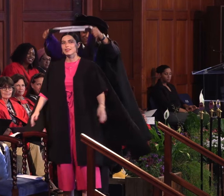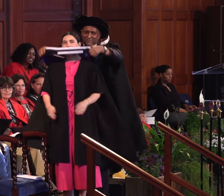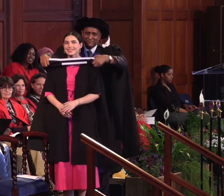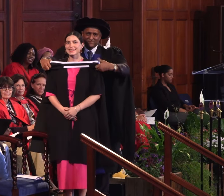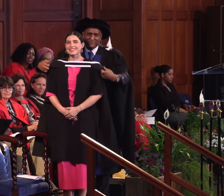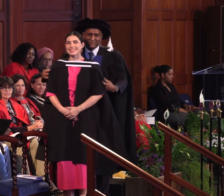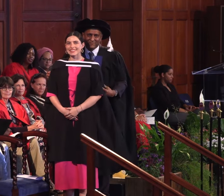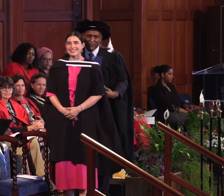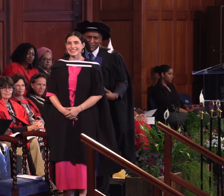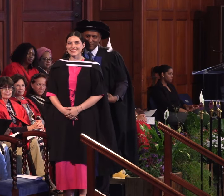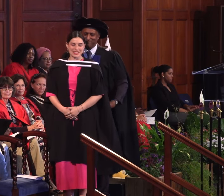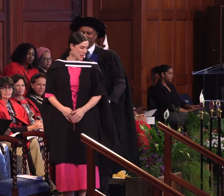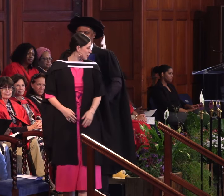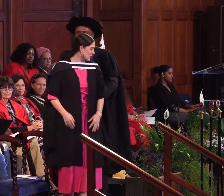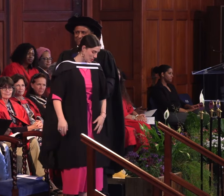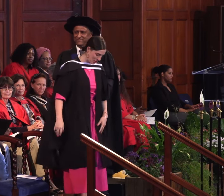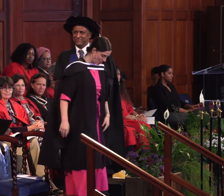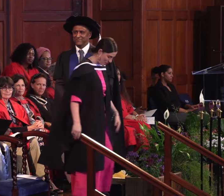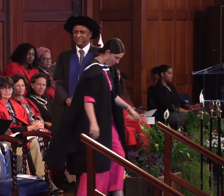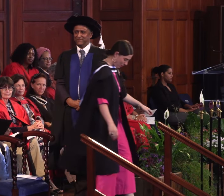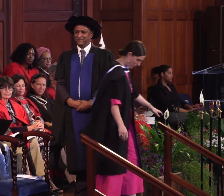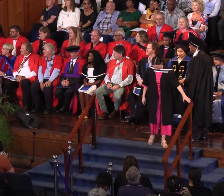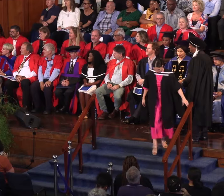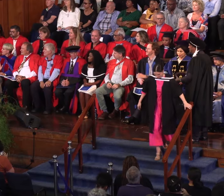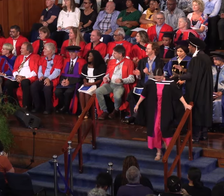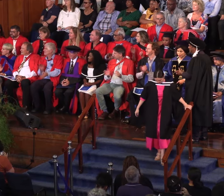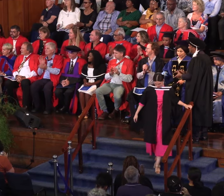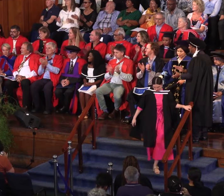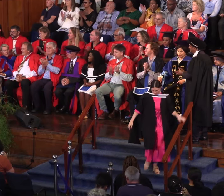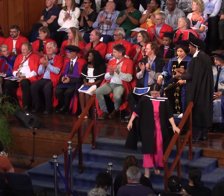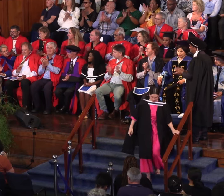For the degree of Bachelor of Science Honours in the First Class, Shailen Chetty.